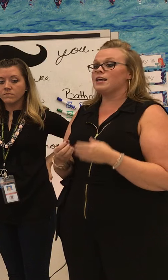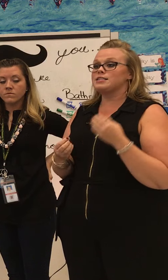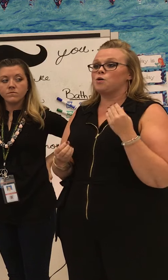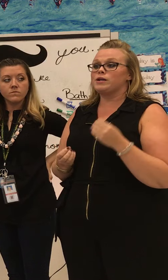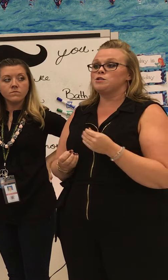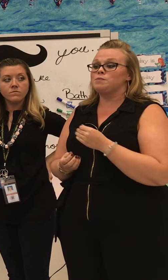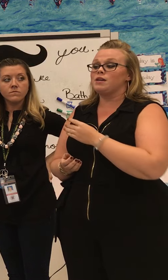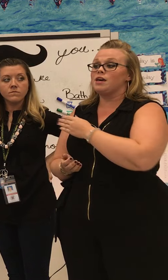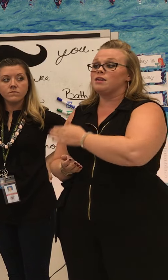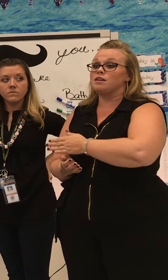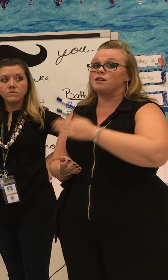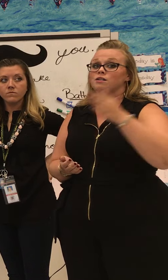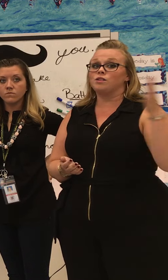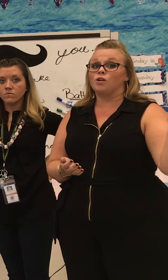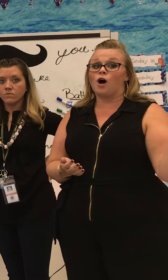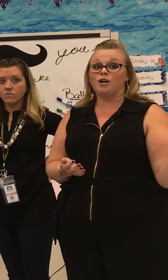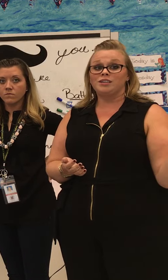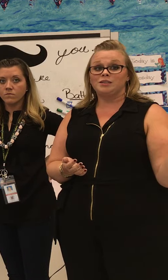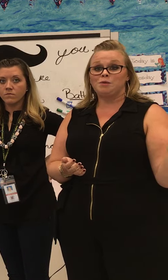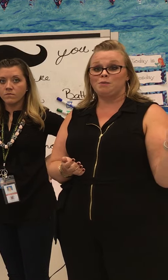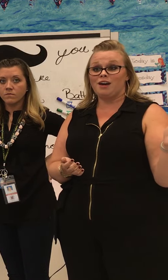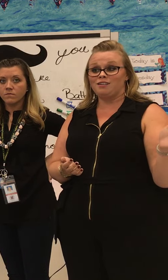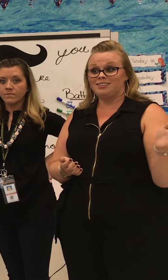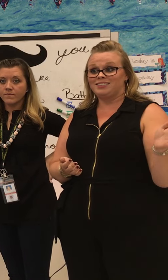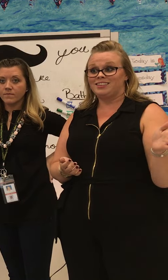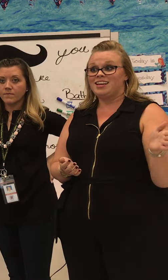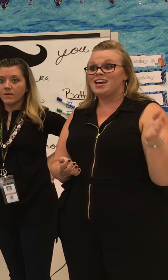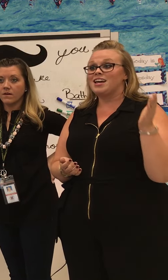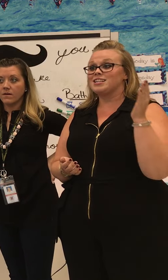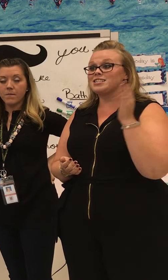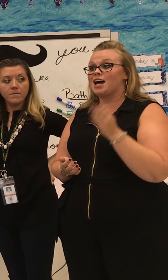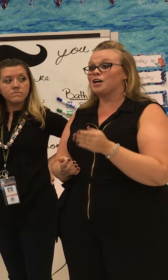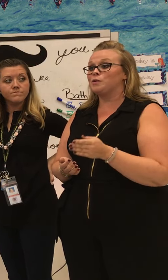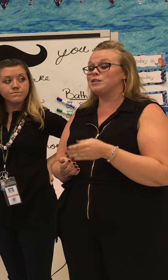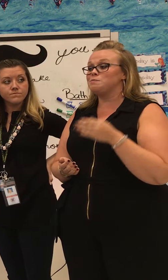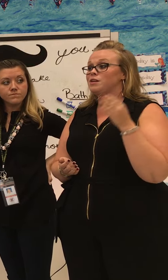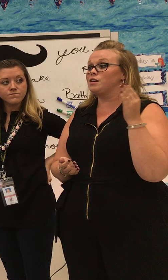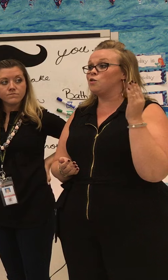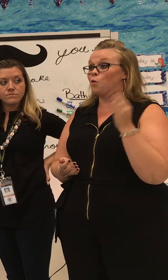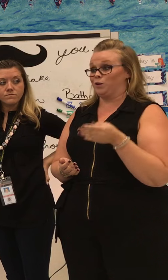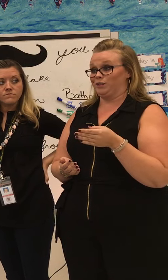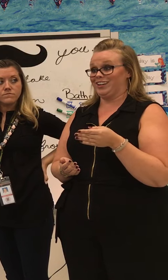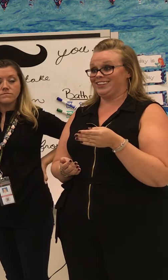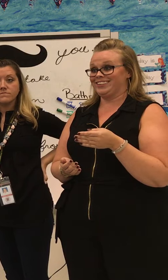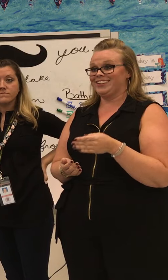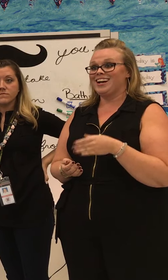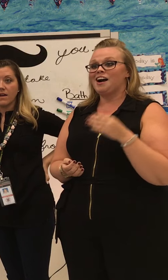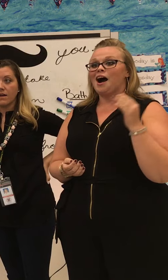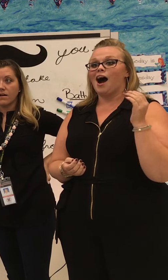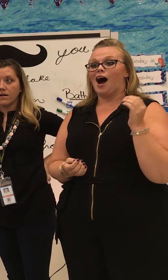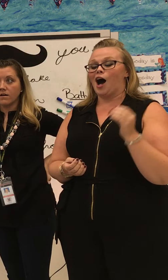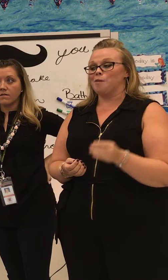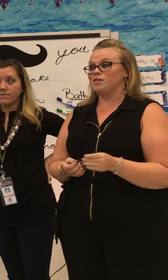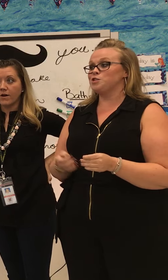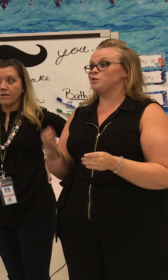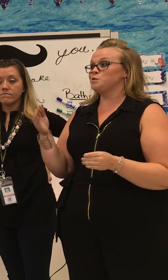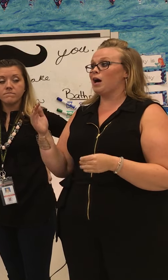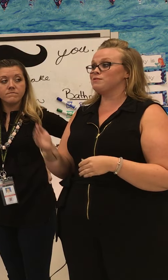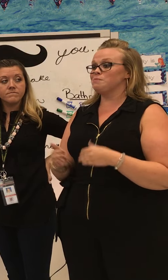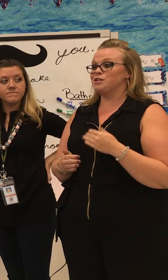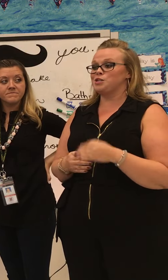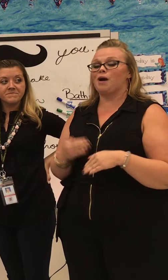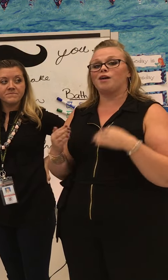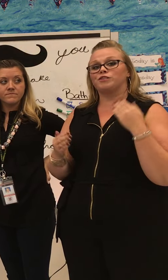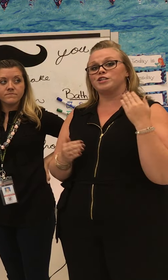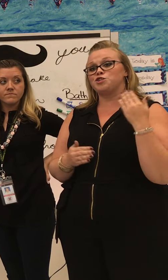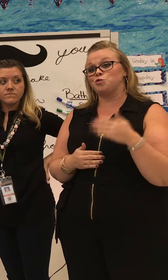is that it is going to be a year-long PBL, and it's not going to be quarterly. The students will